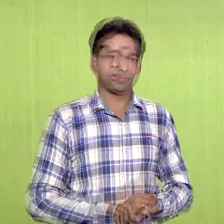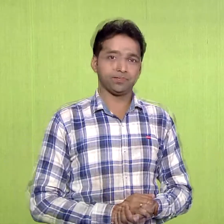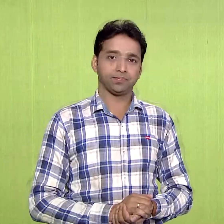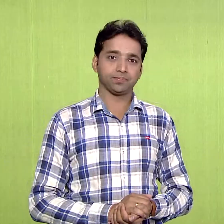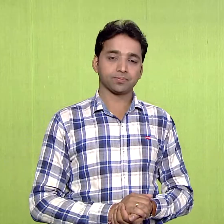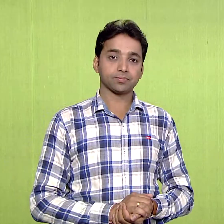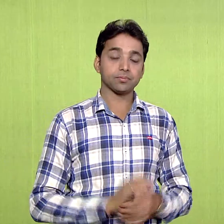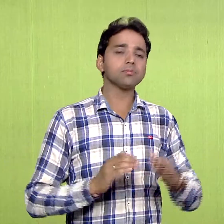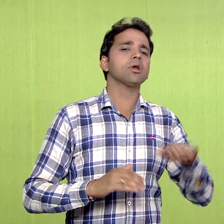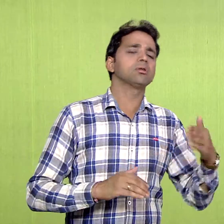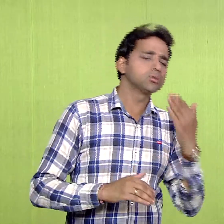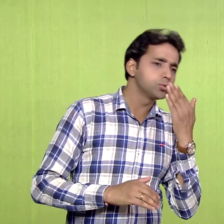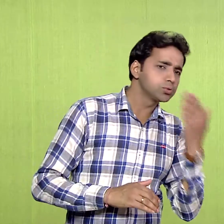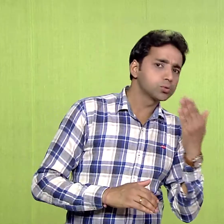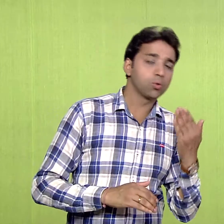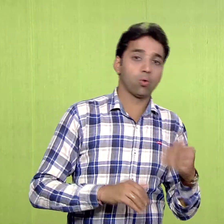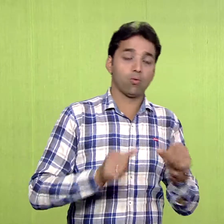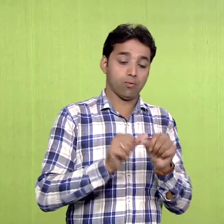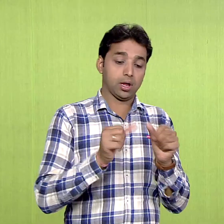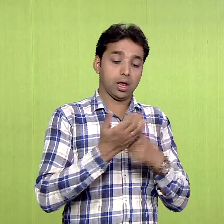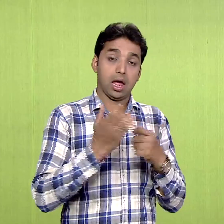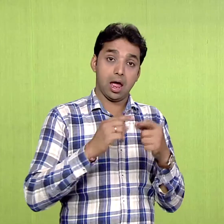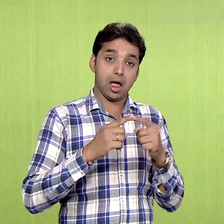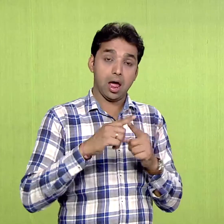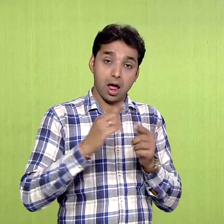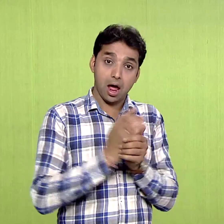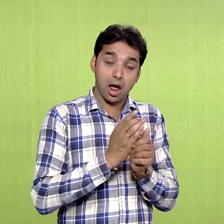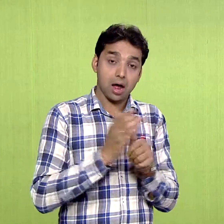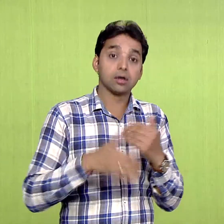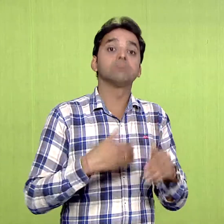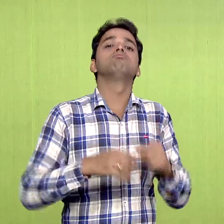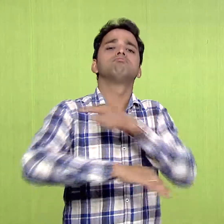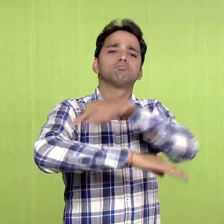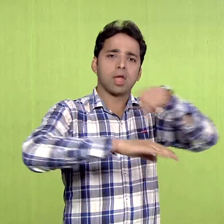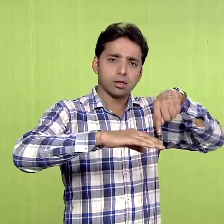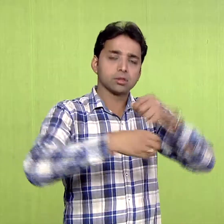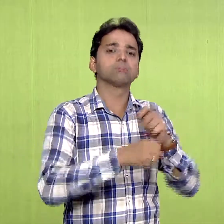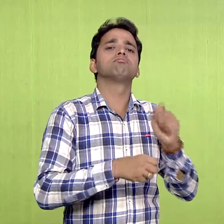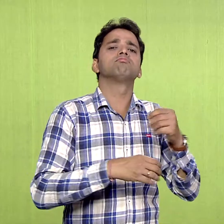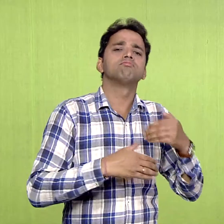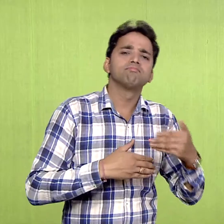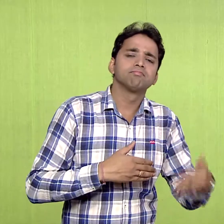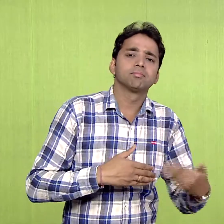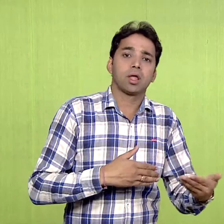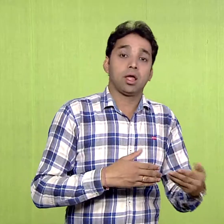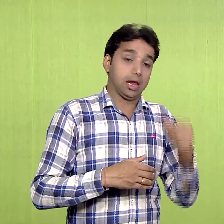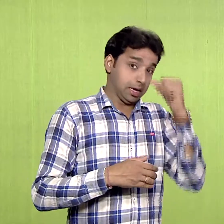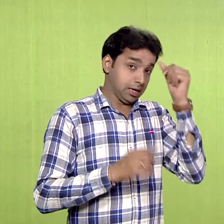The other schools of art and architecture were the indigenous